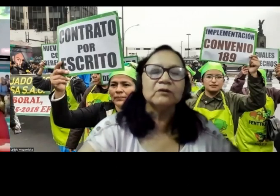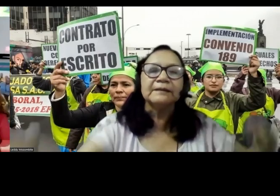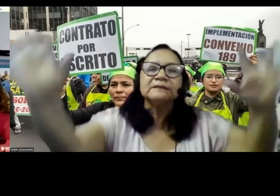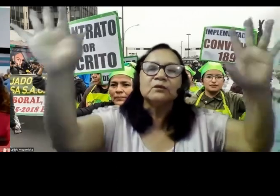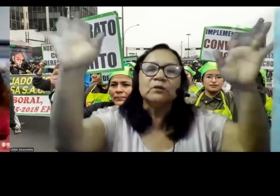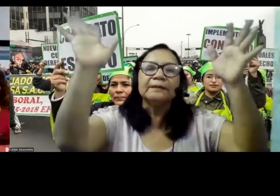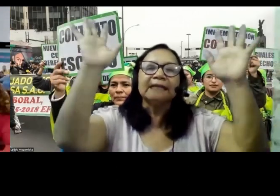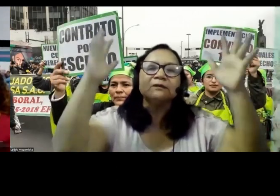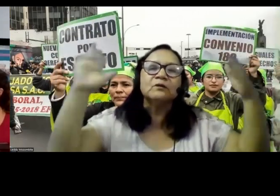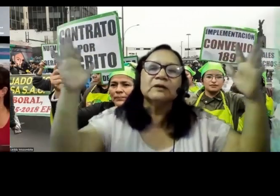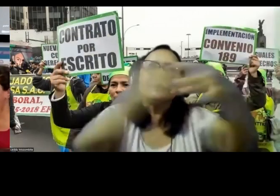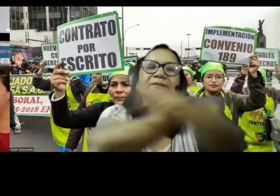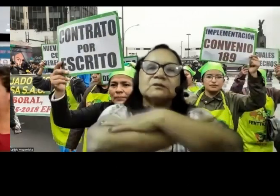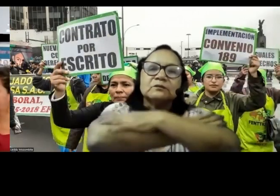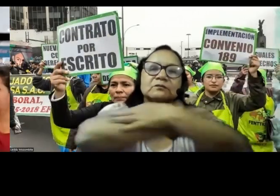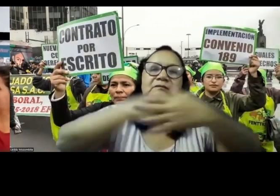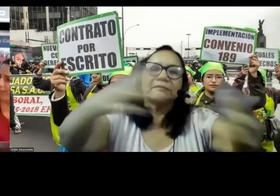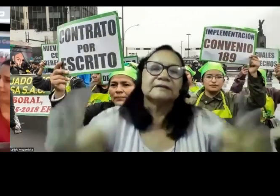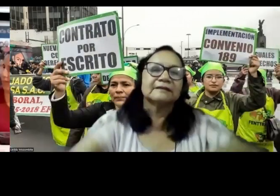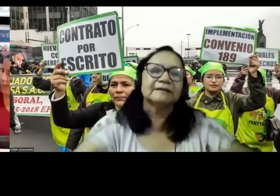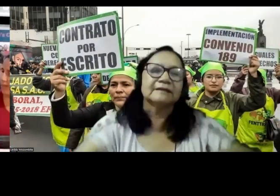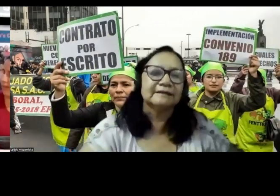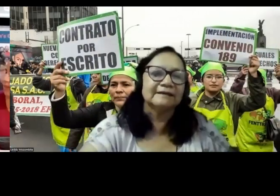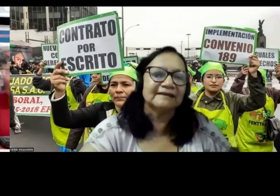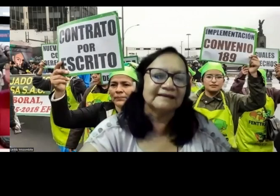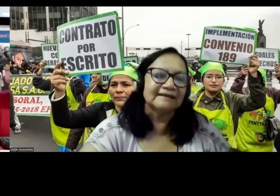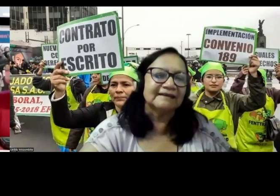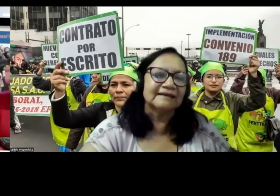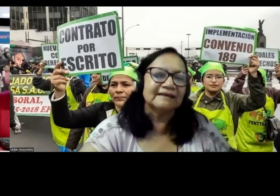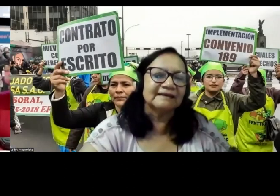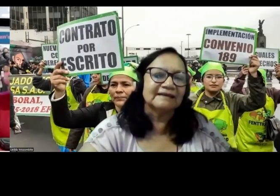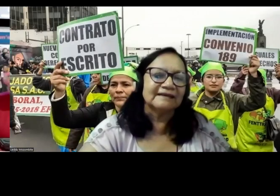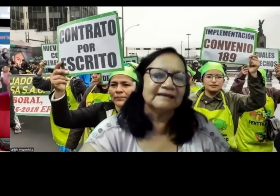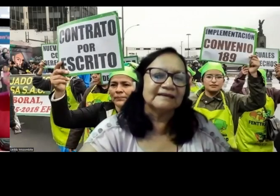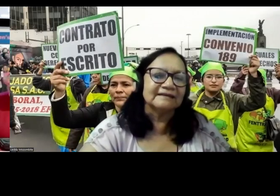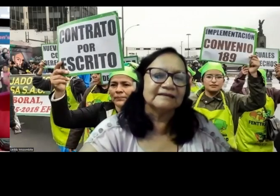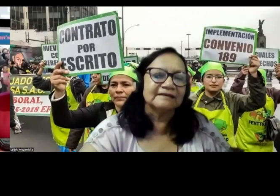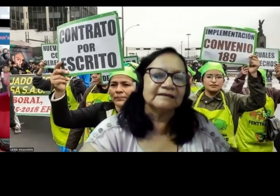Un abrazo. She's still there.